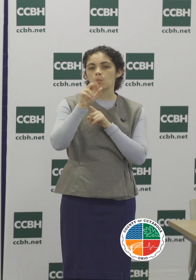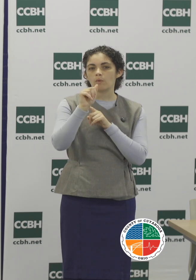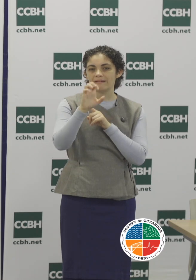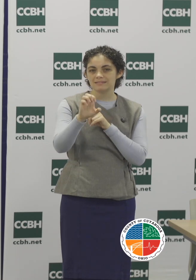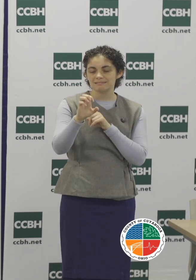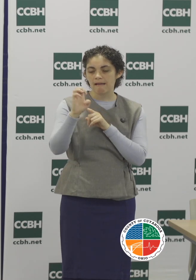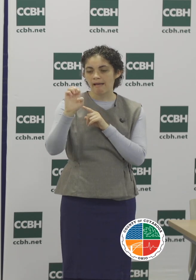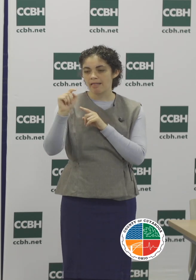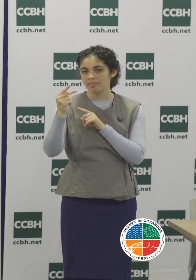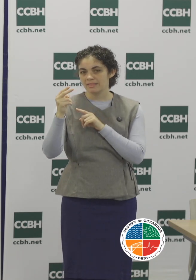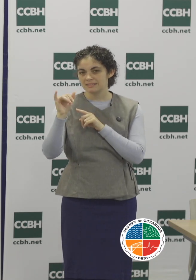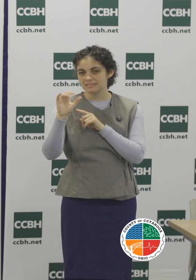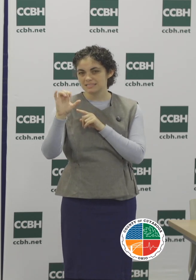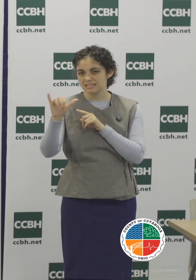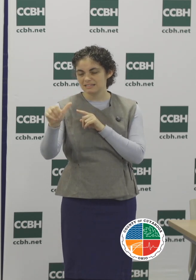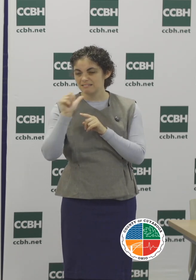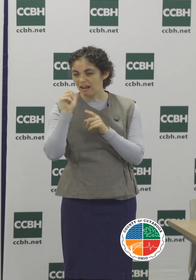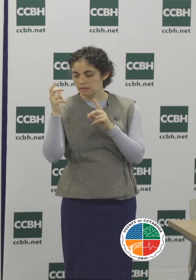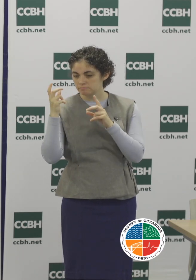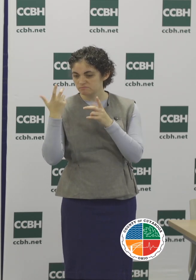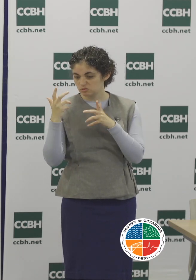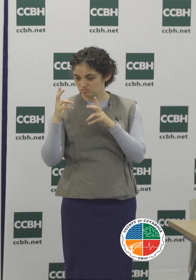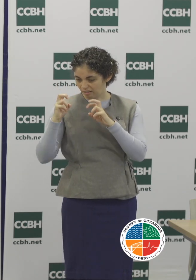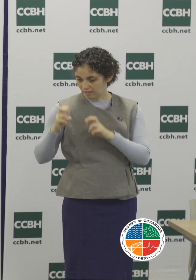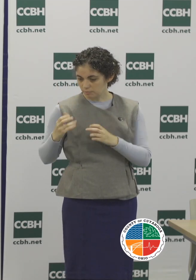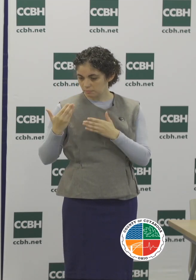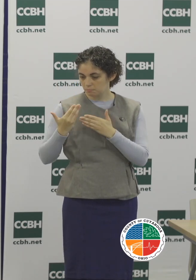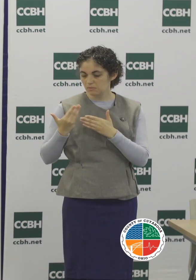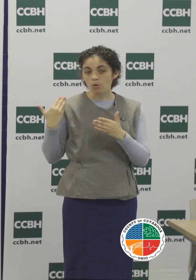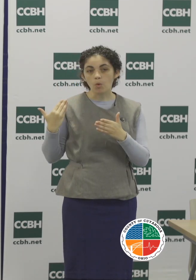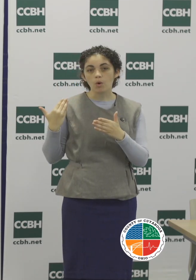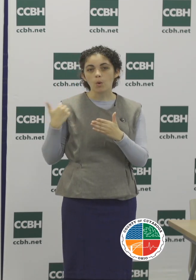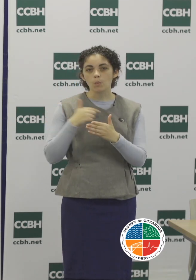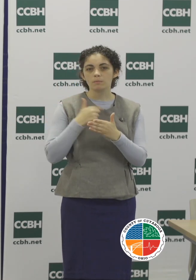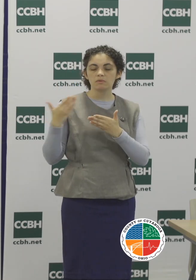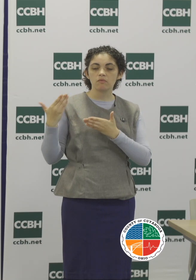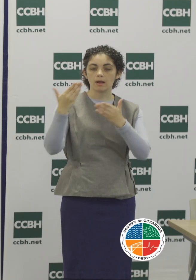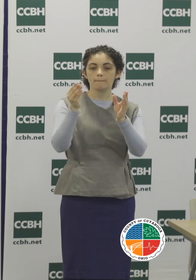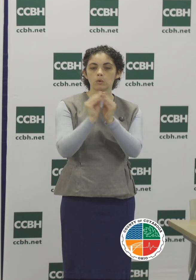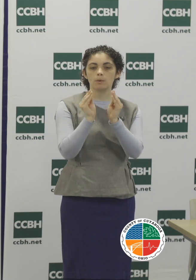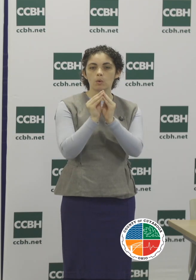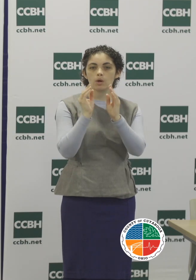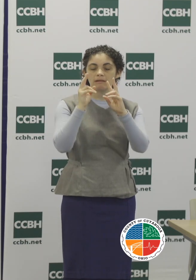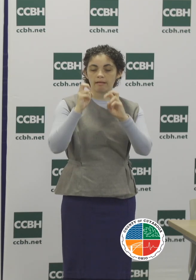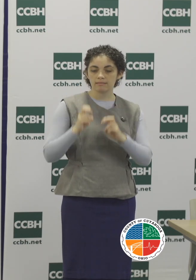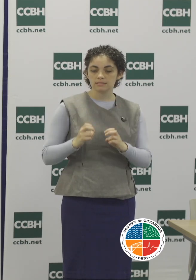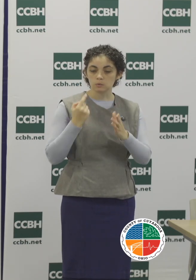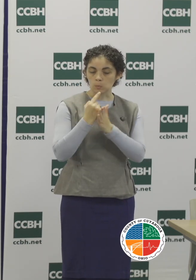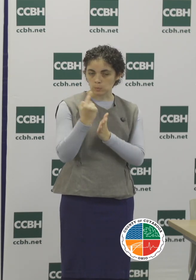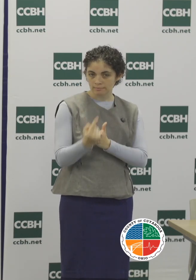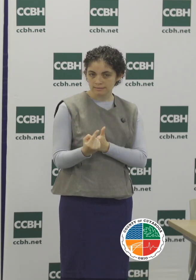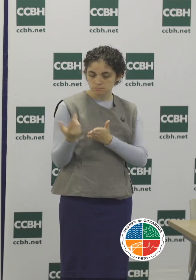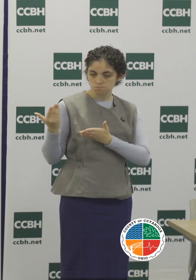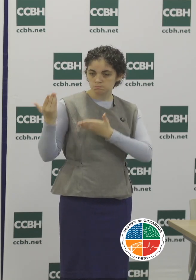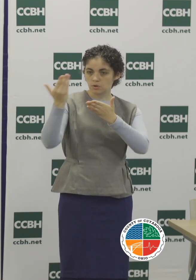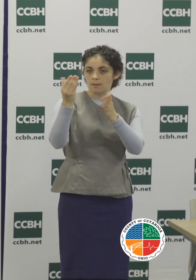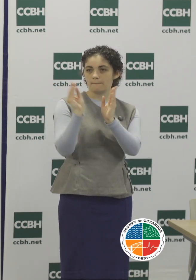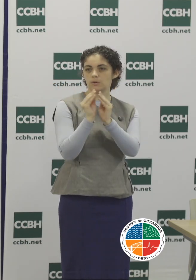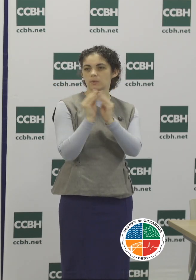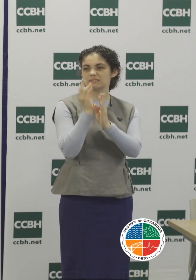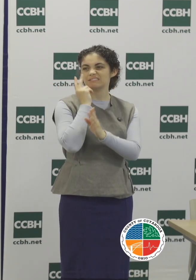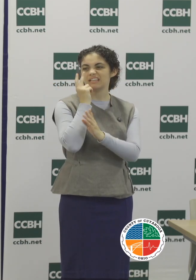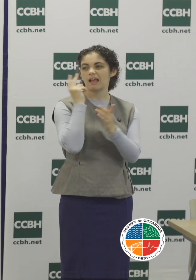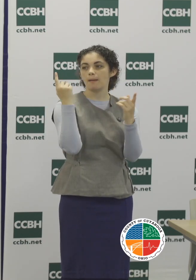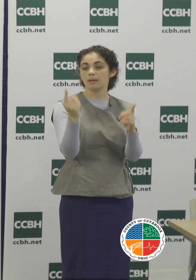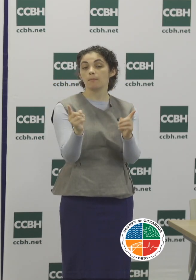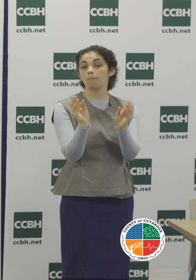we simply hadn't done that analysis yet. We're doing our best to provide more and more analysis each week. So what we're seeing is